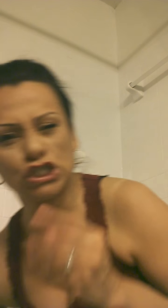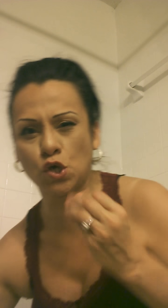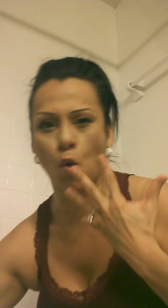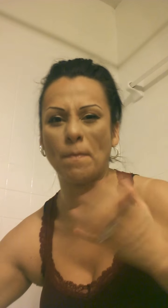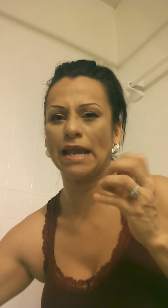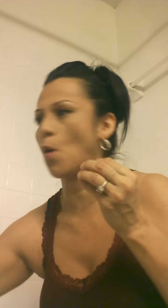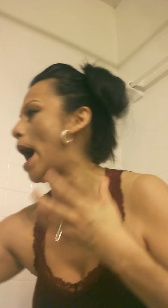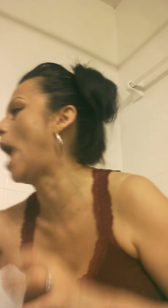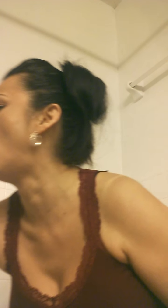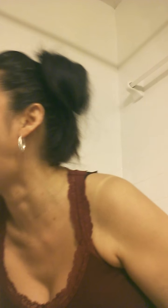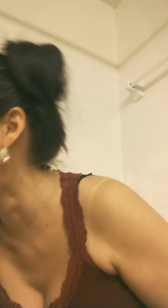She won't any more hot water.